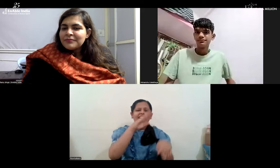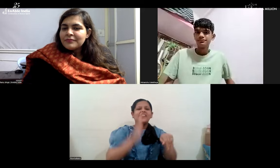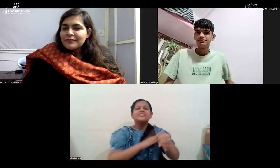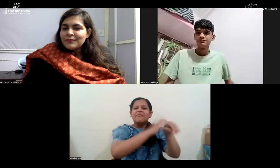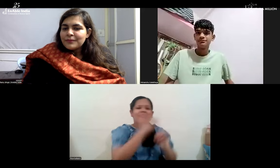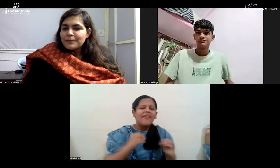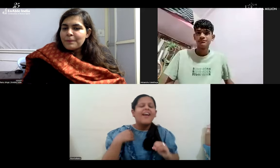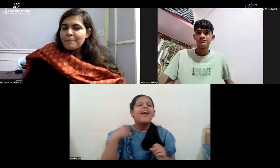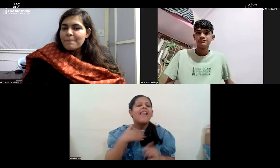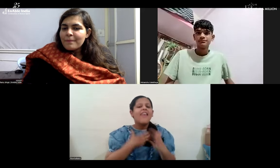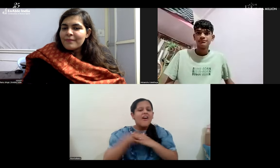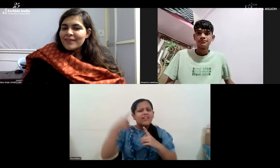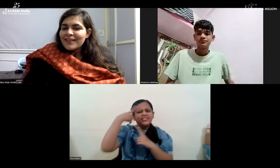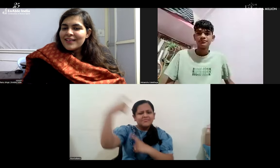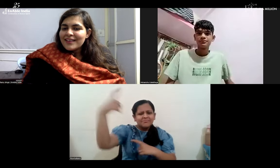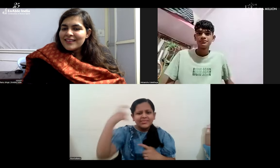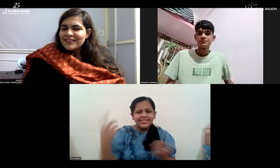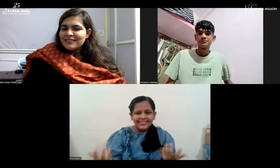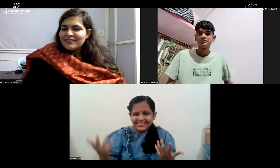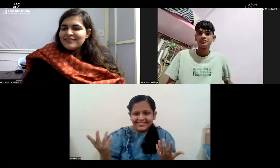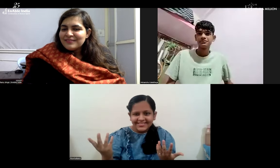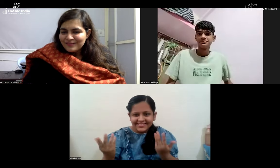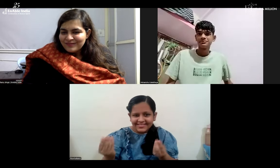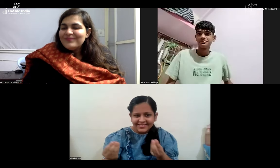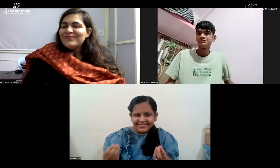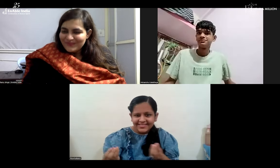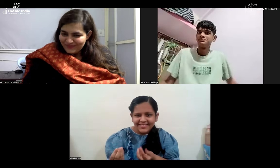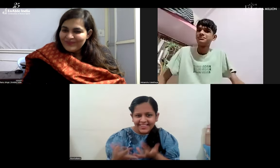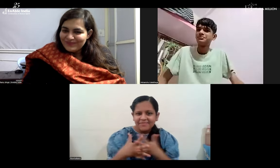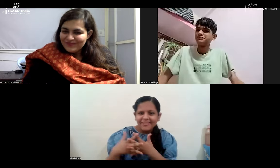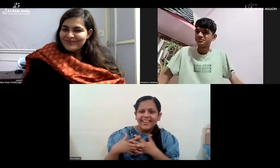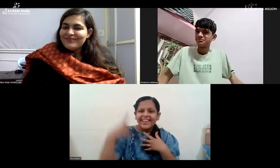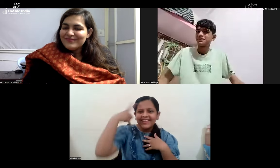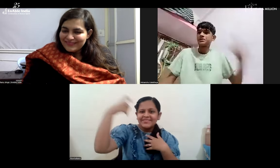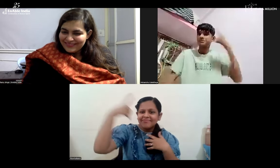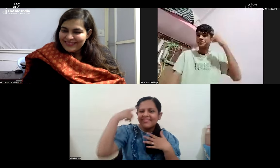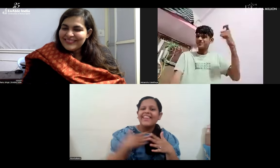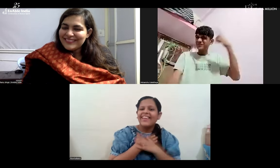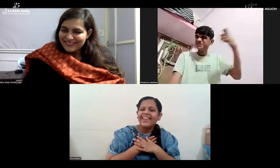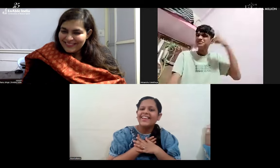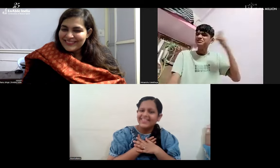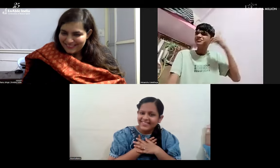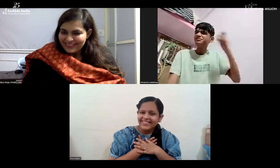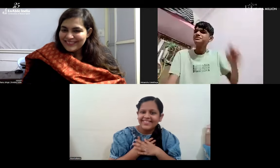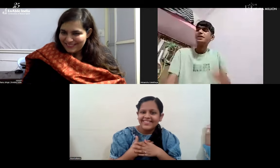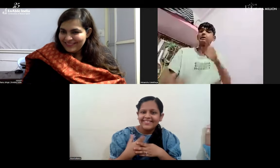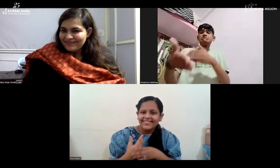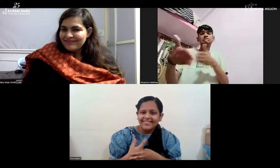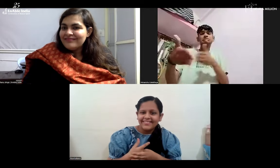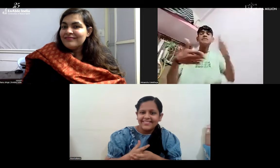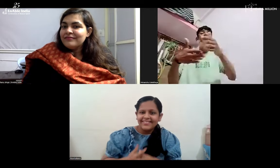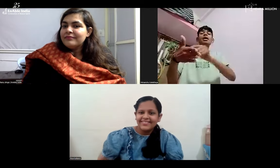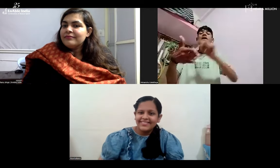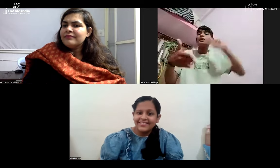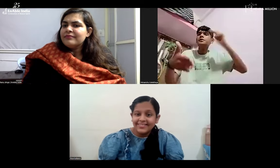hope I achieve in all these ways, and I'm really hopeful about it. Okay, so you all have dreams, and I